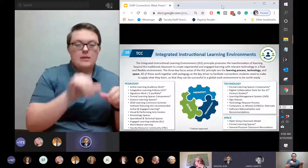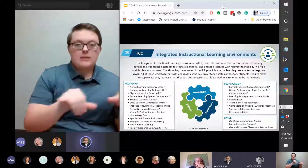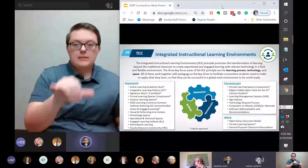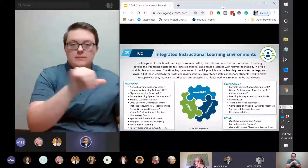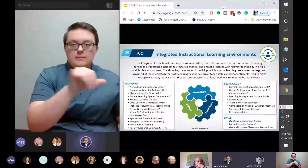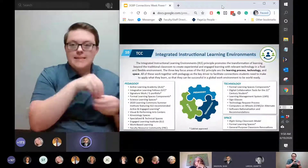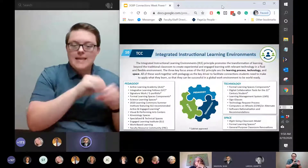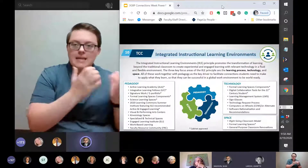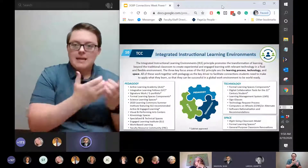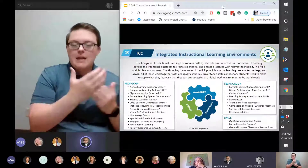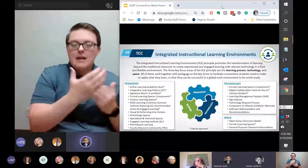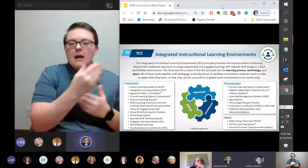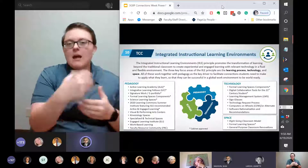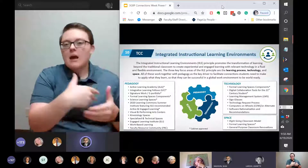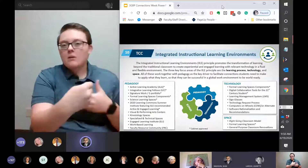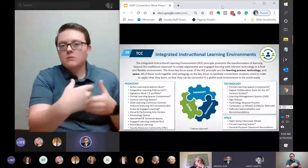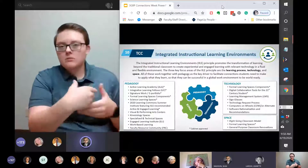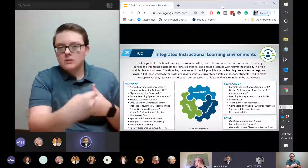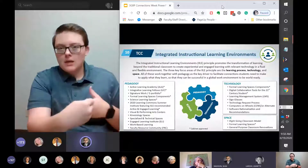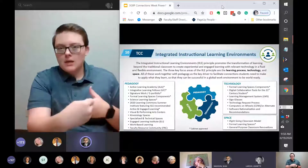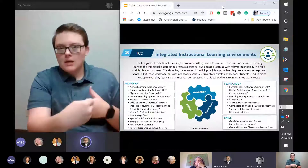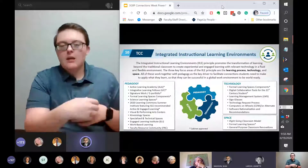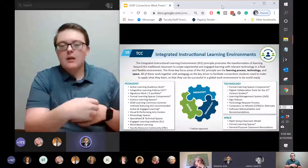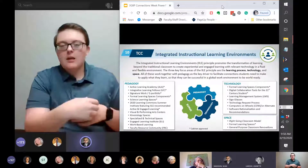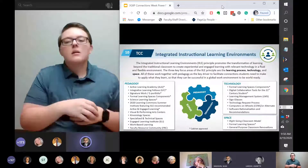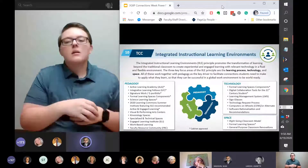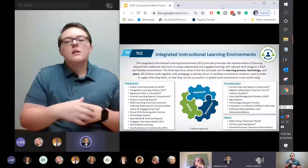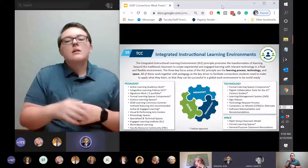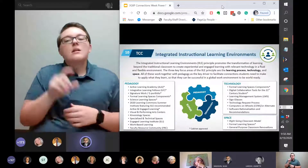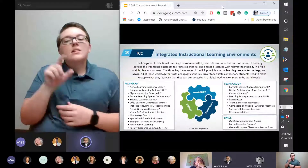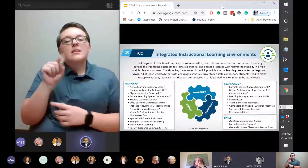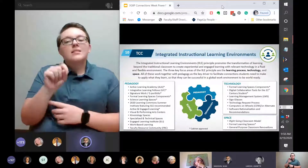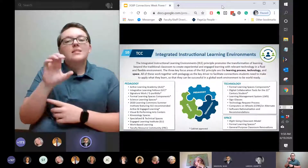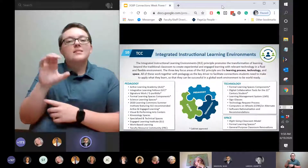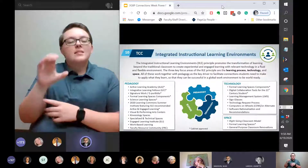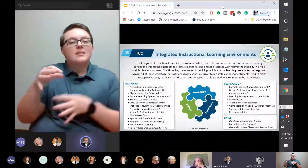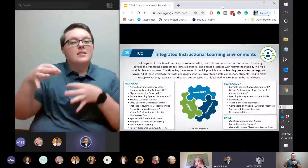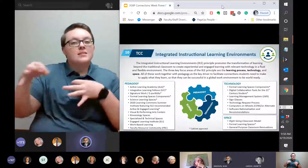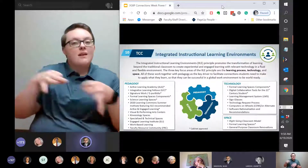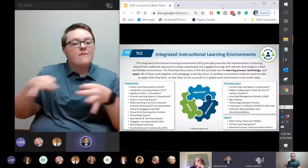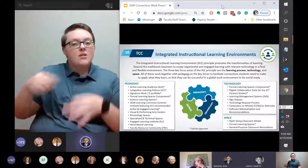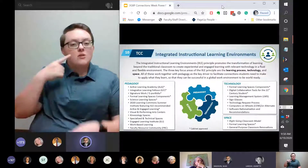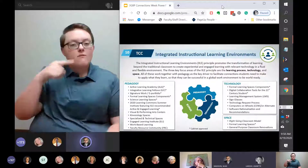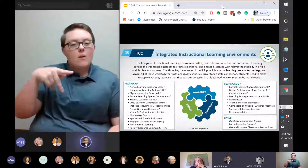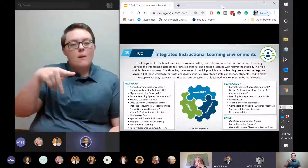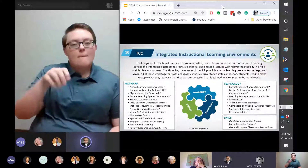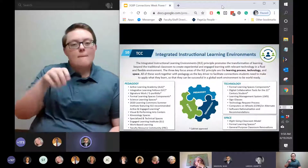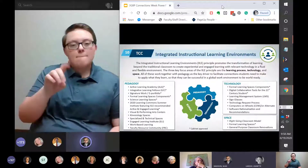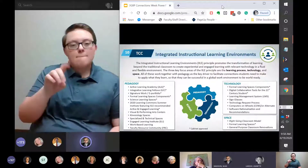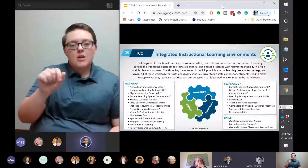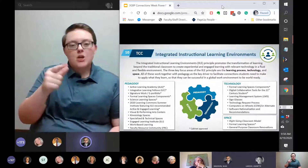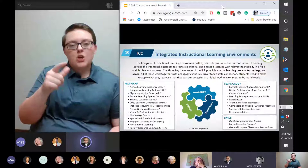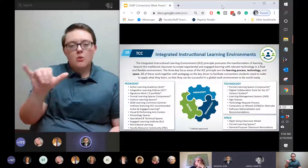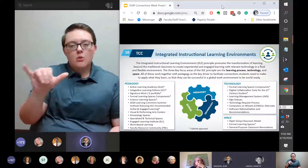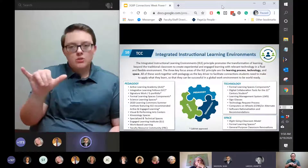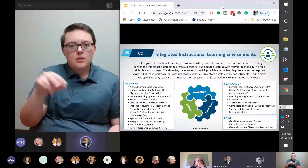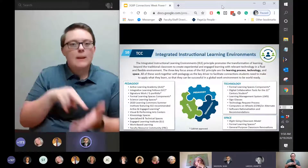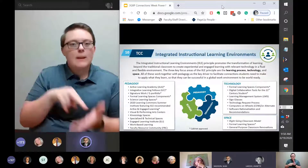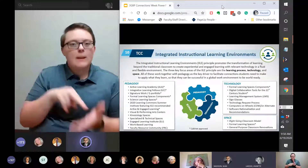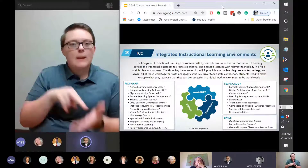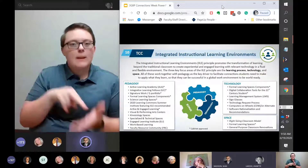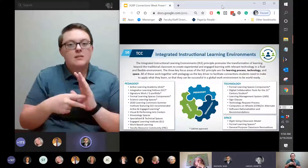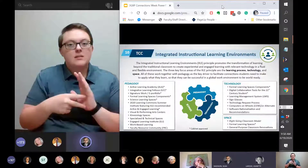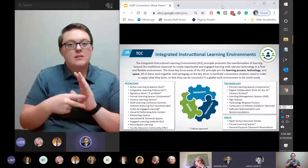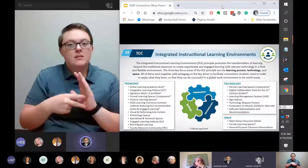professional development. The TCC definition of pedagogy put forth by faculty as integrative learning,